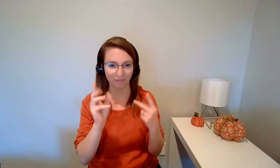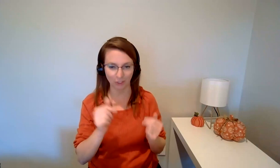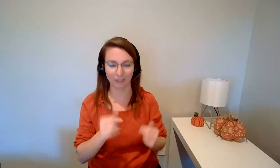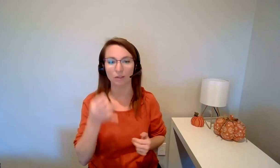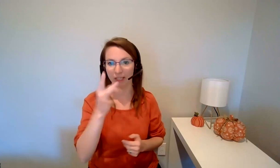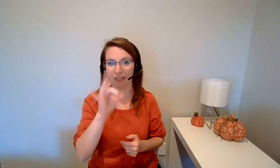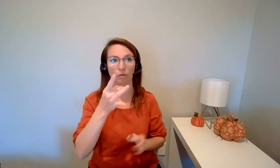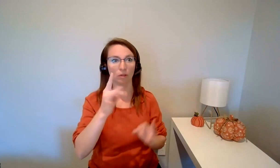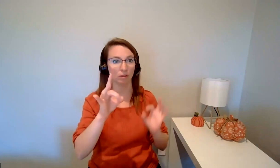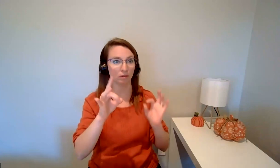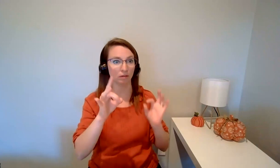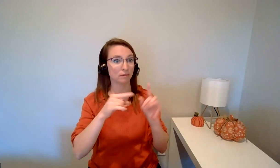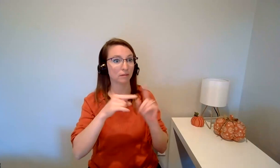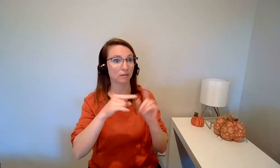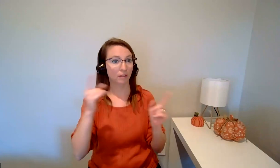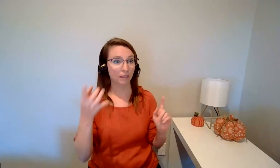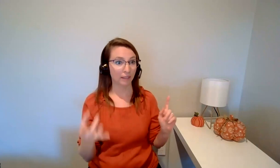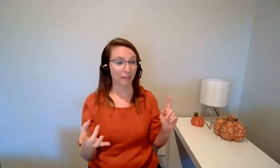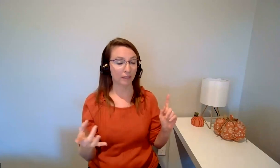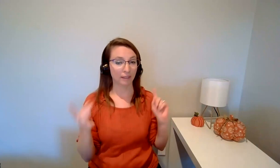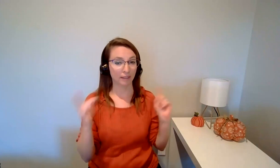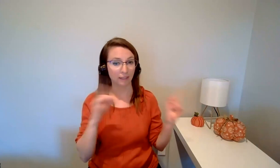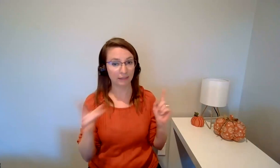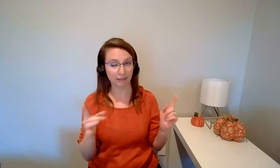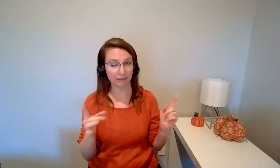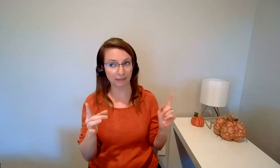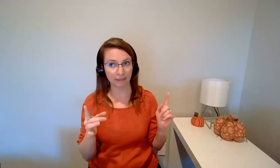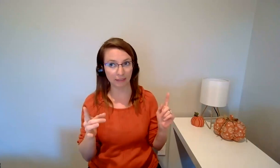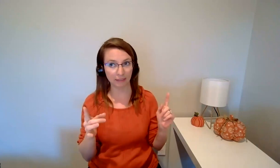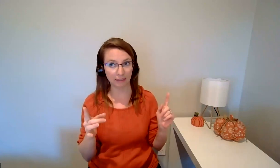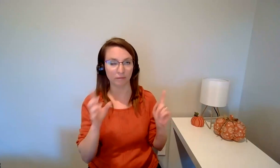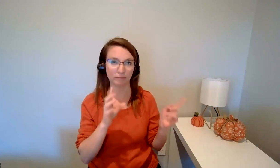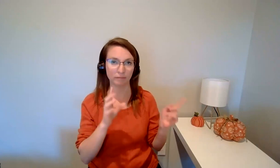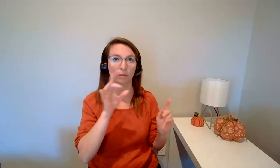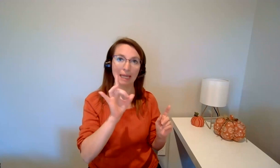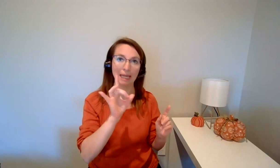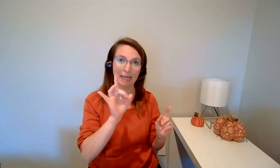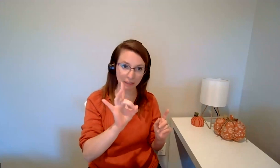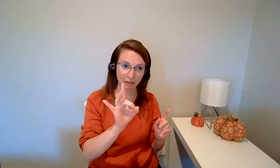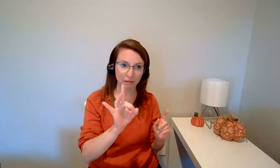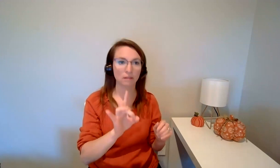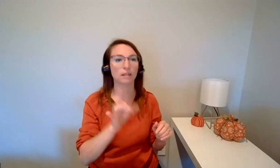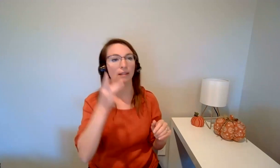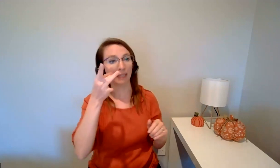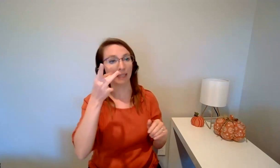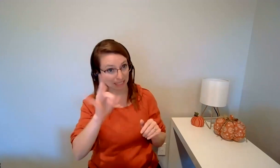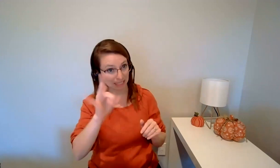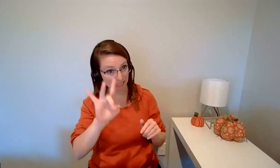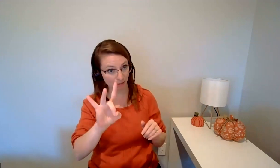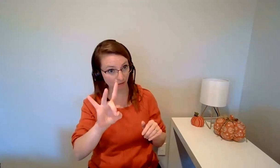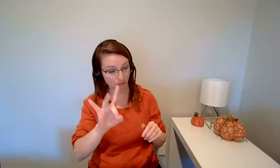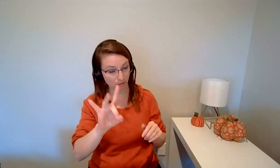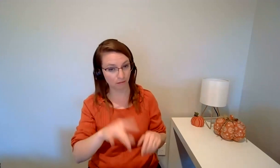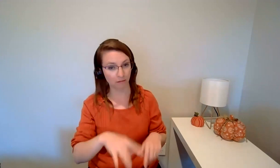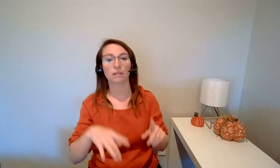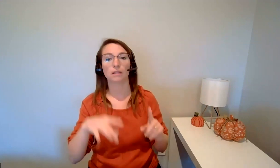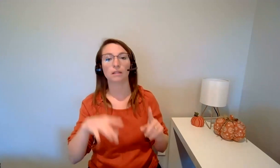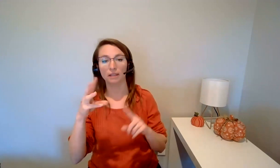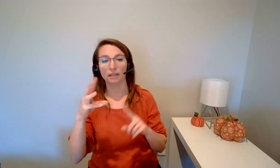okay. So yeah, for 8 and 16, or 8, and then 18, and